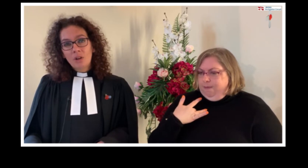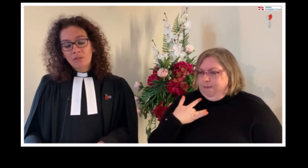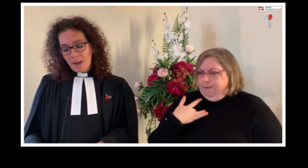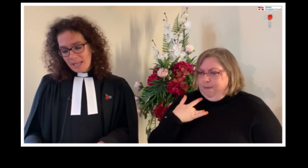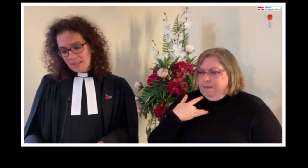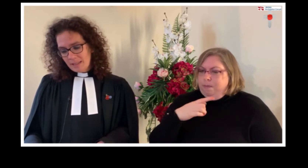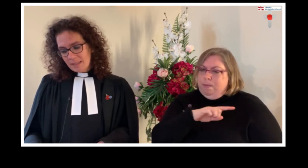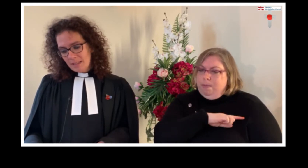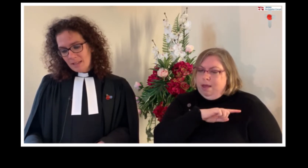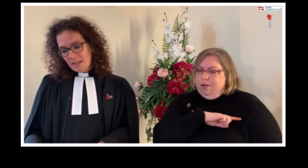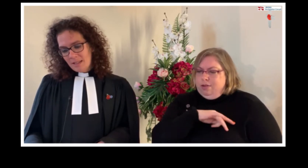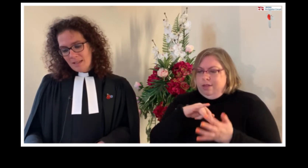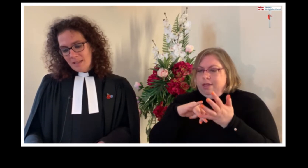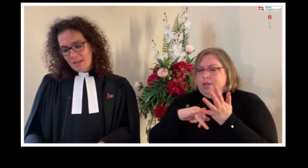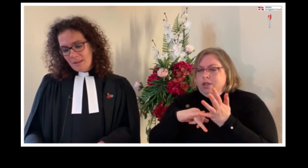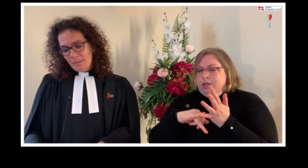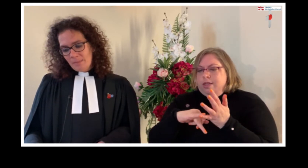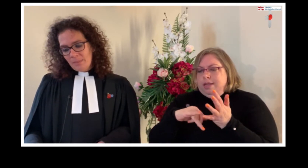Because St. John reminds us,